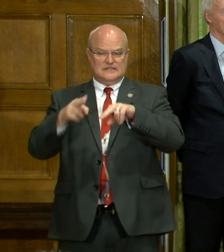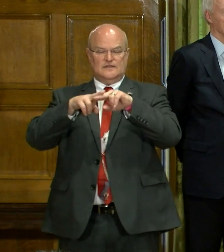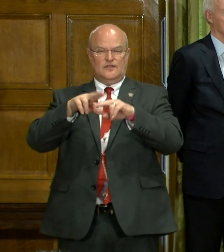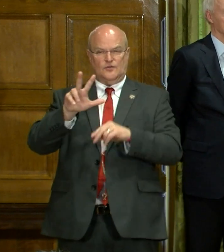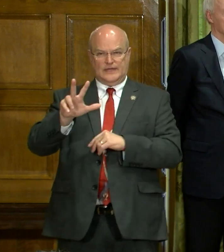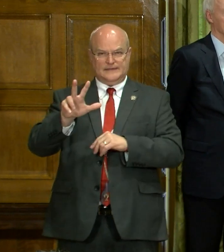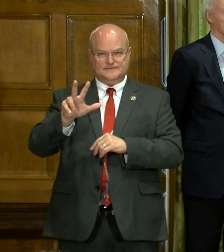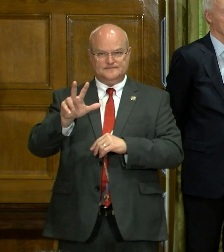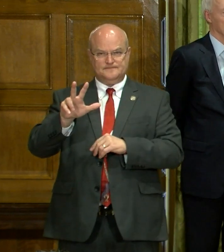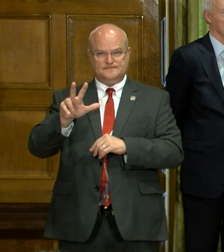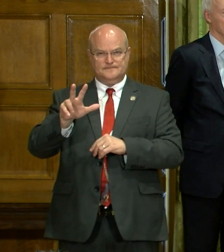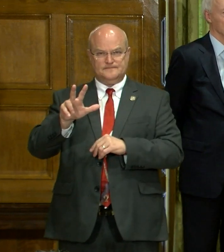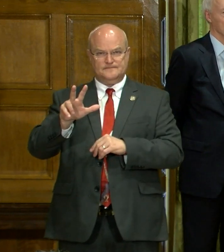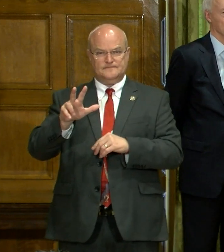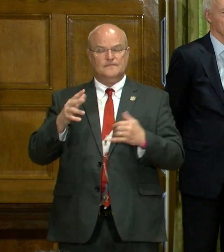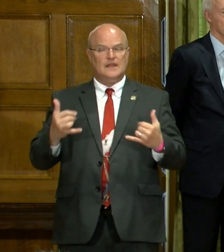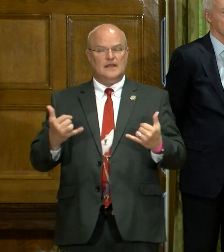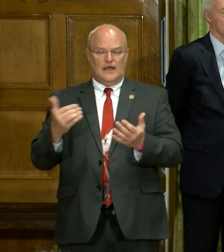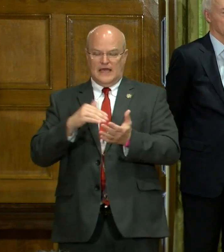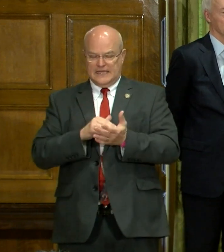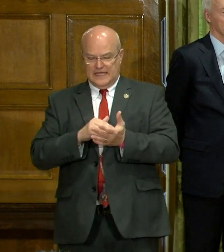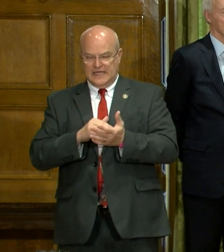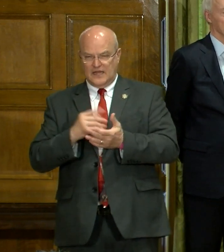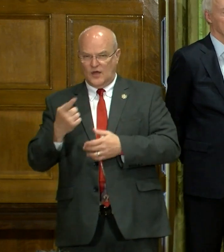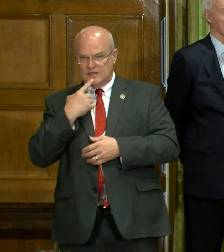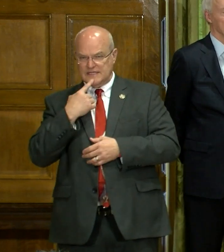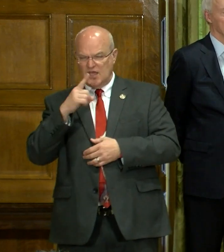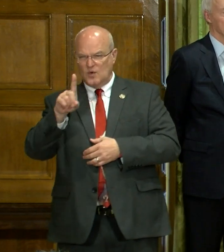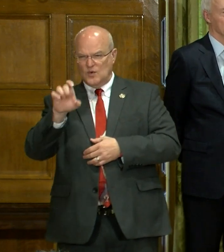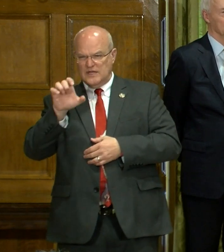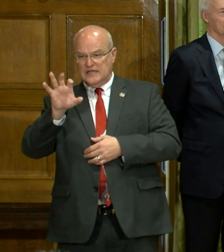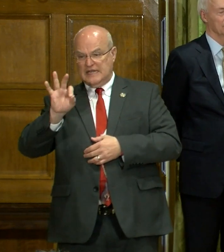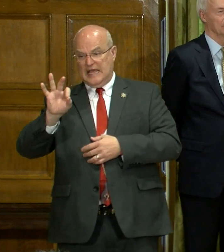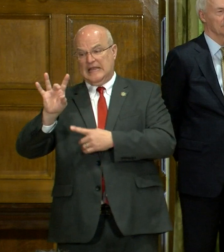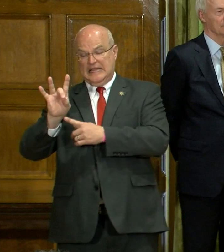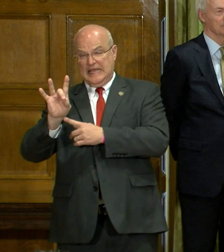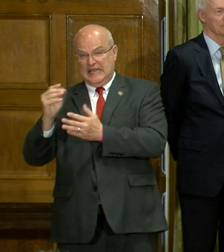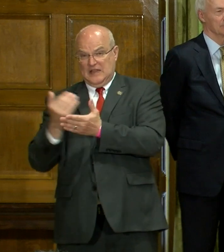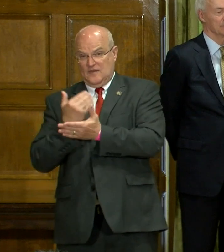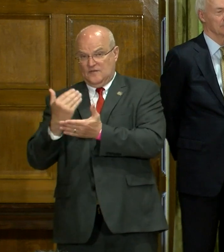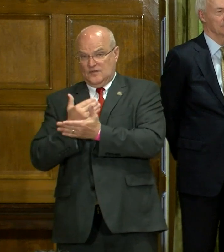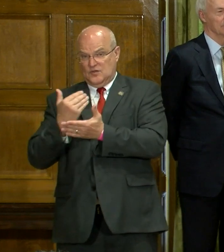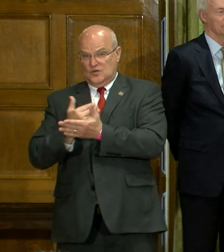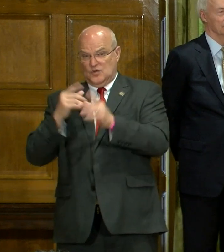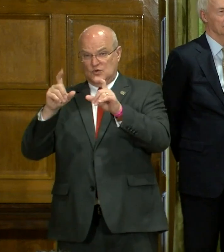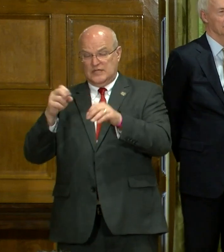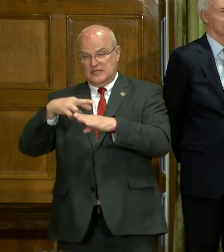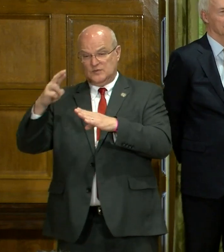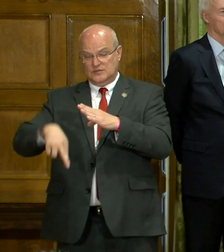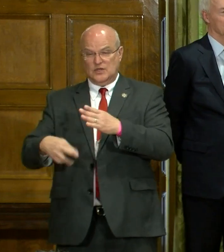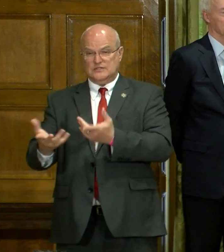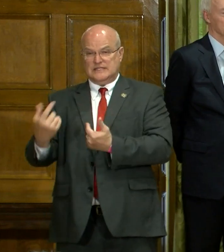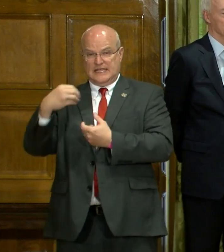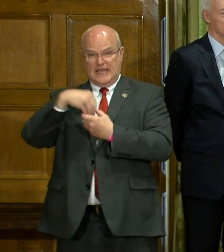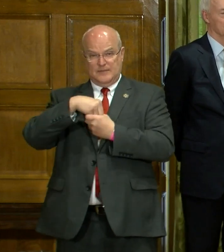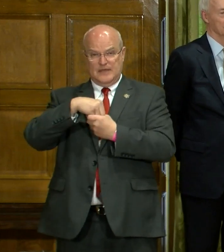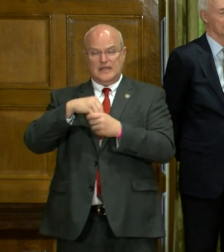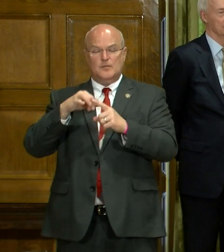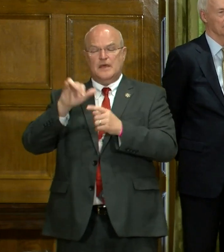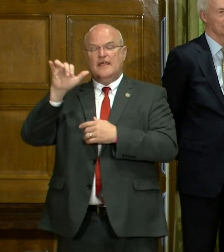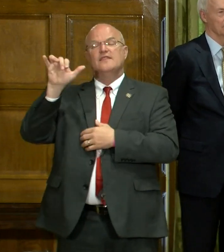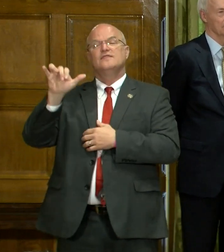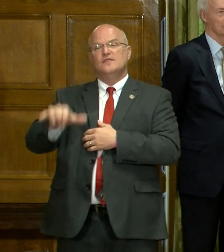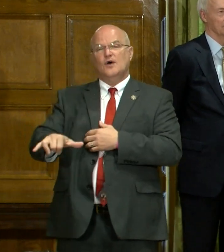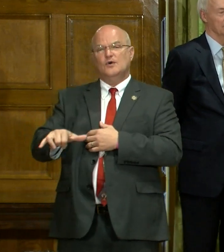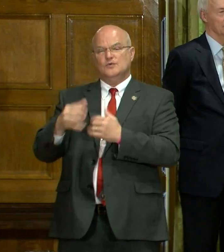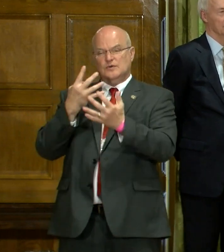than yesterday. Now, again, I already said 198 of the new test results that came in, but those